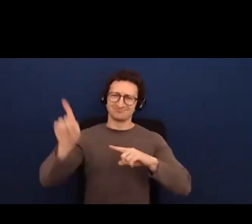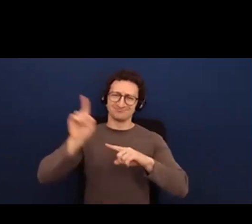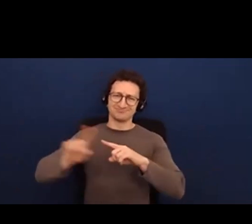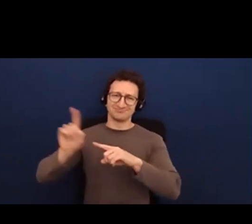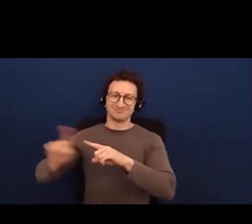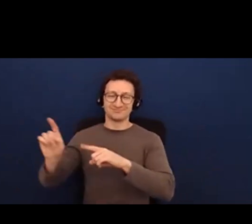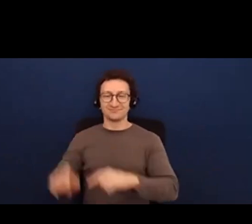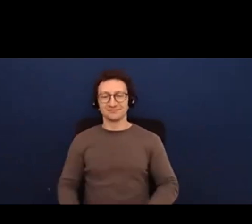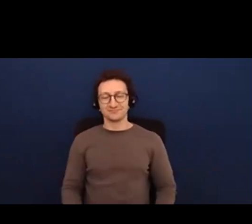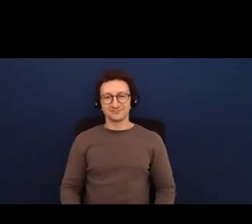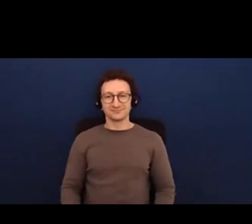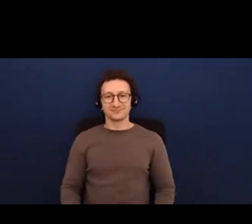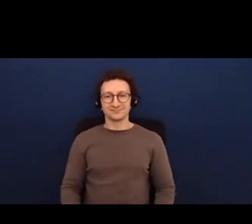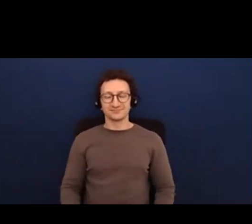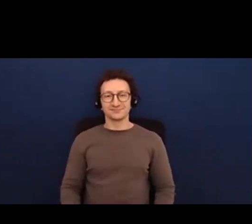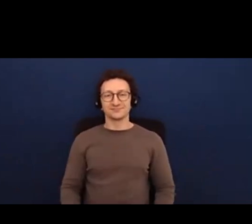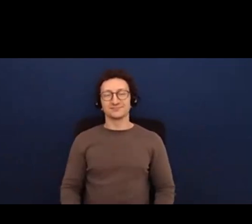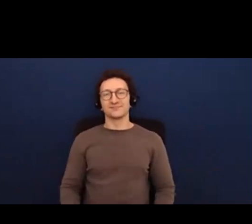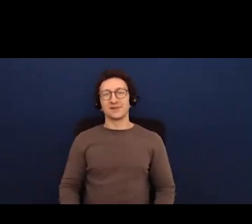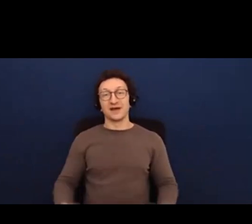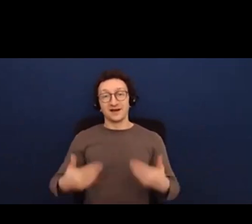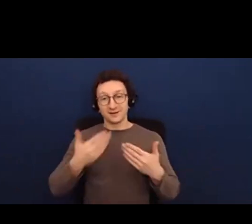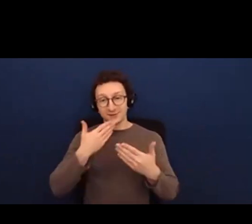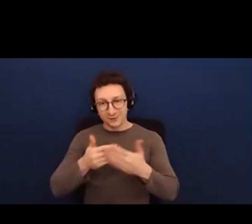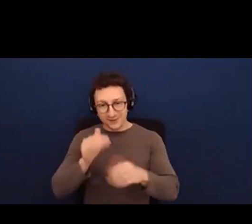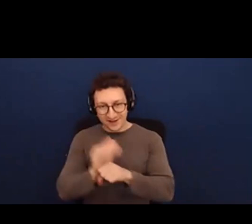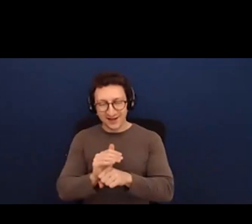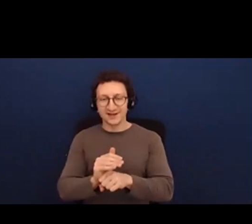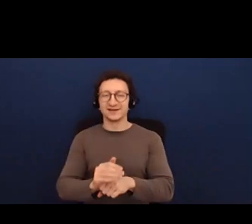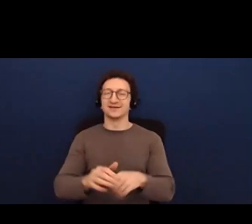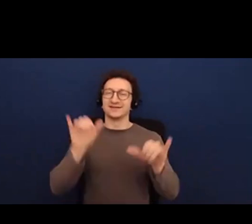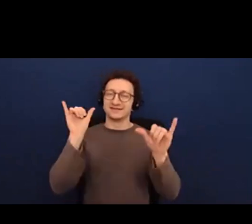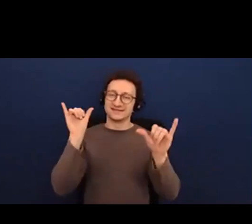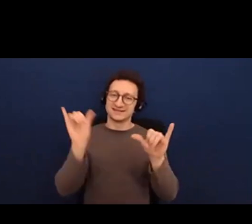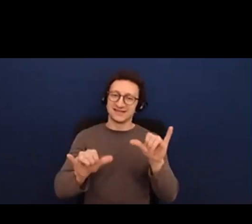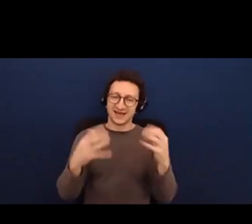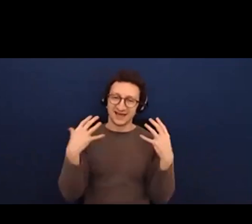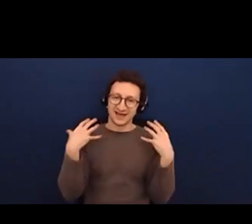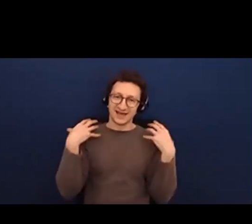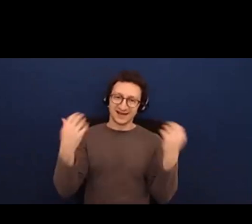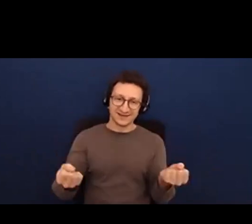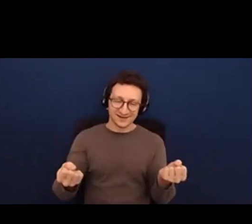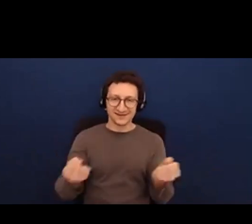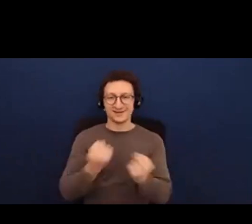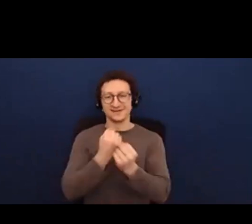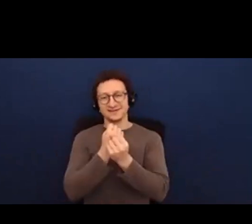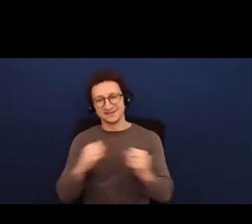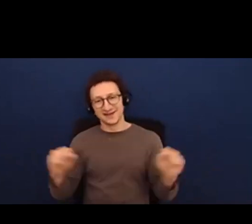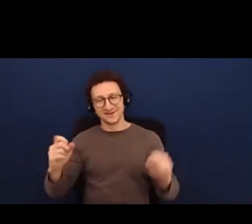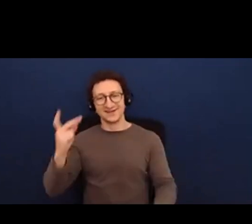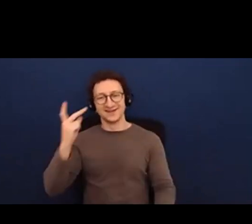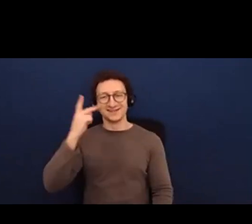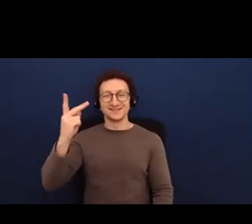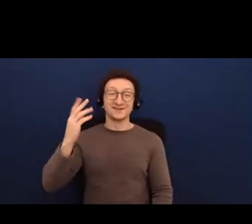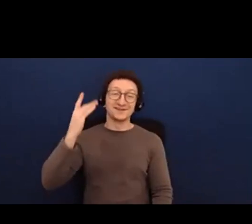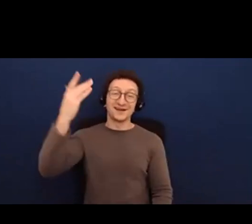the meantime, I wish you well, health and safety, and we'll see you next time. Thank